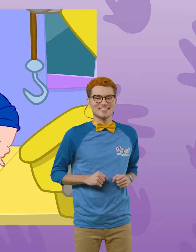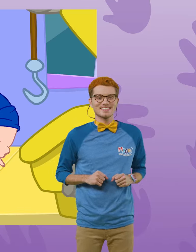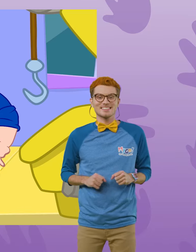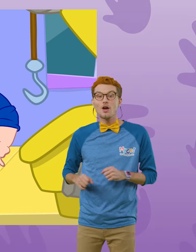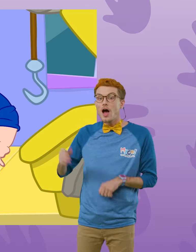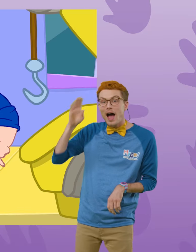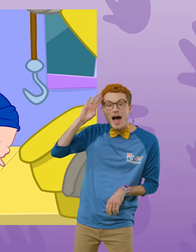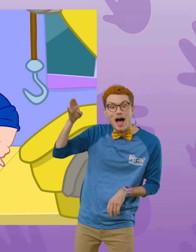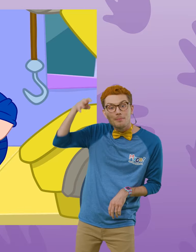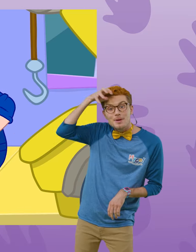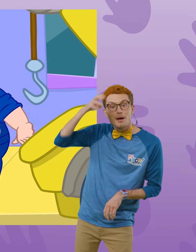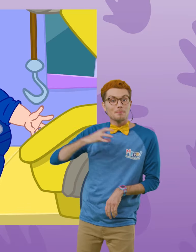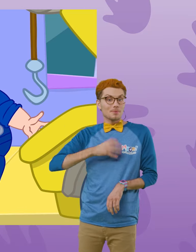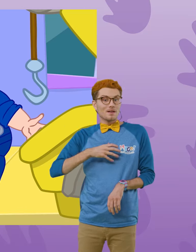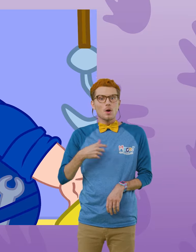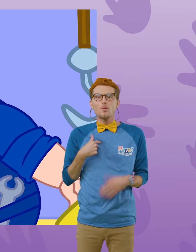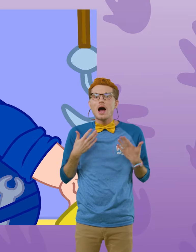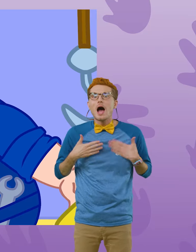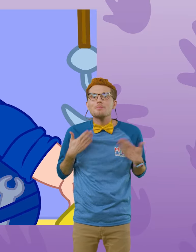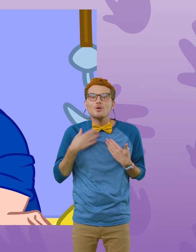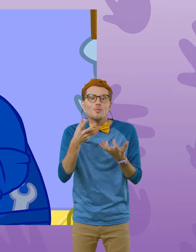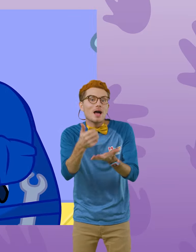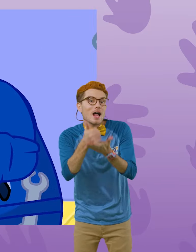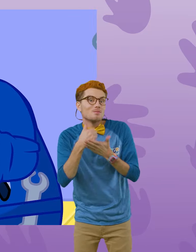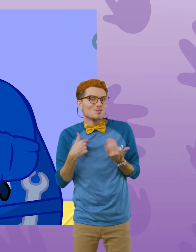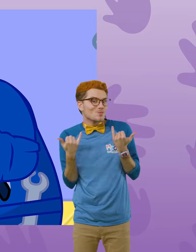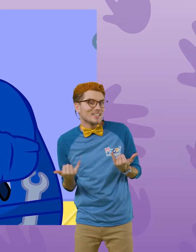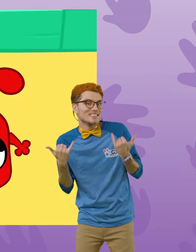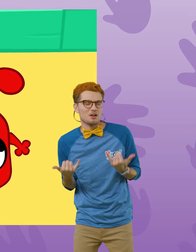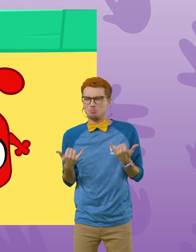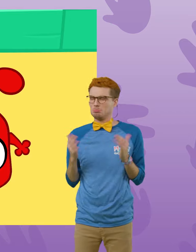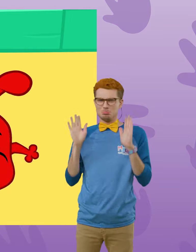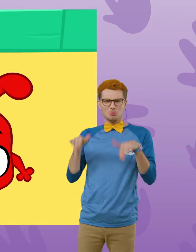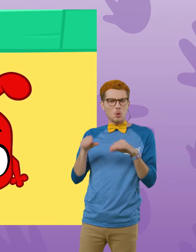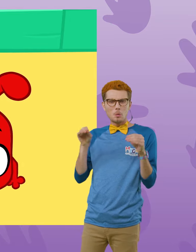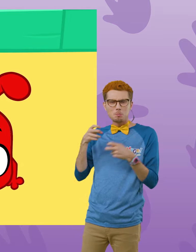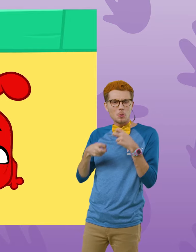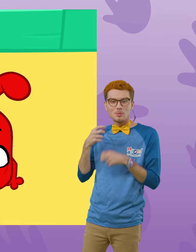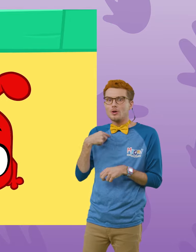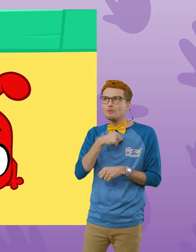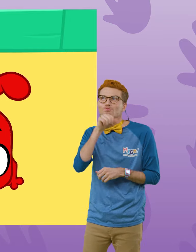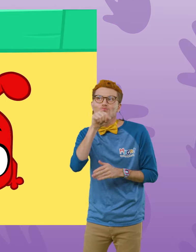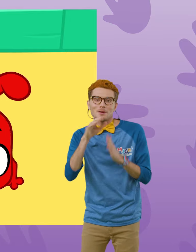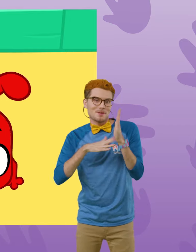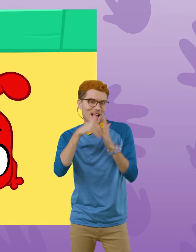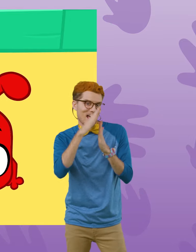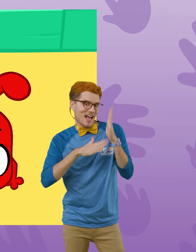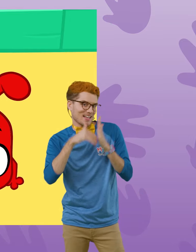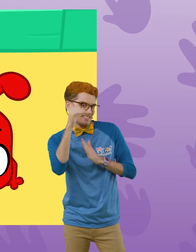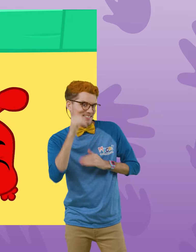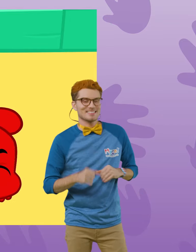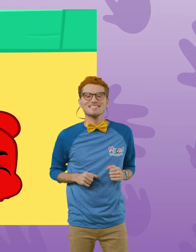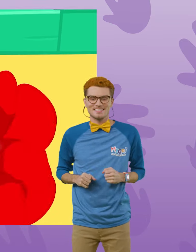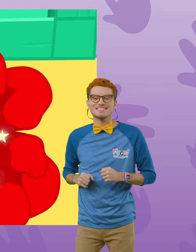Hello, Mila and Morphle. I'm so glad you wanted to help me today. It's no problem. We really like